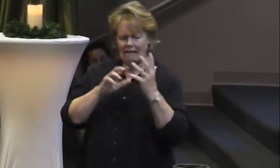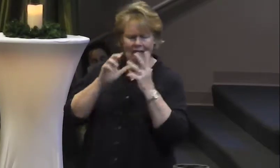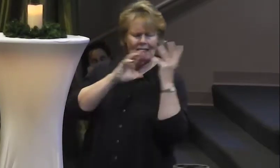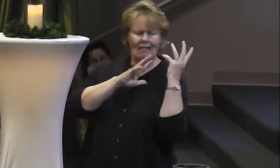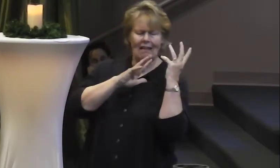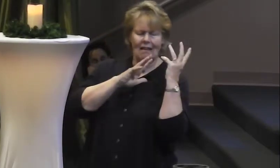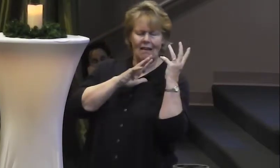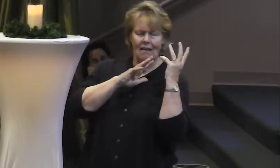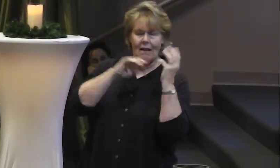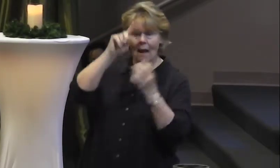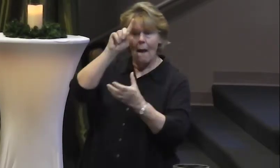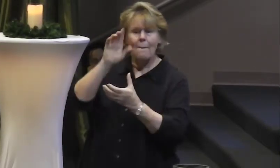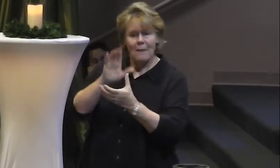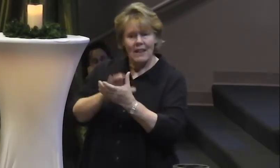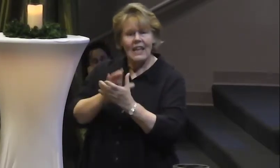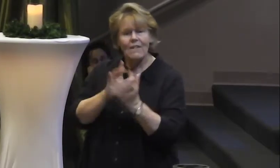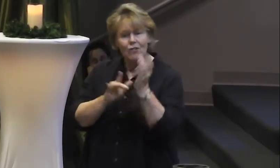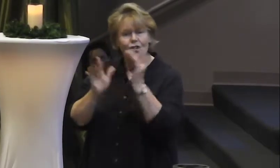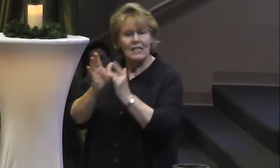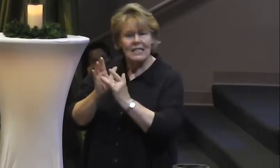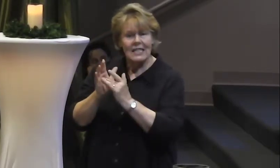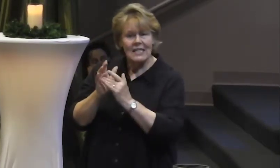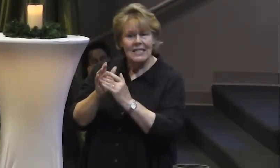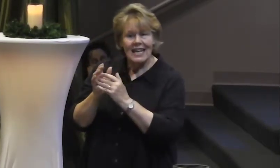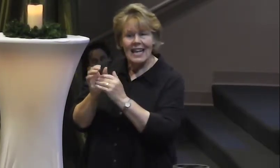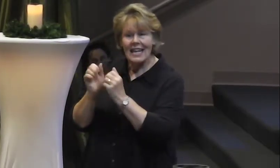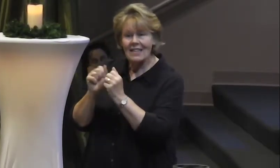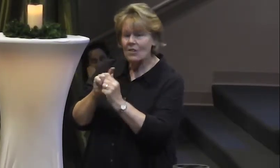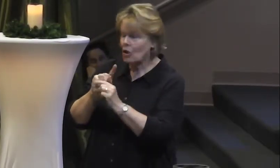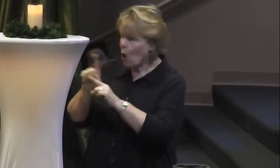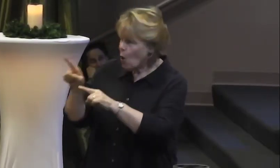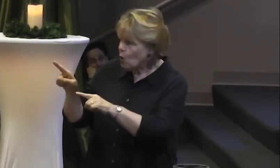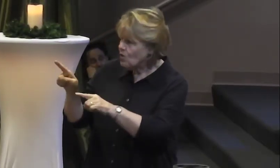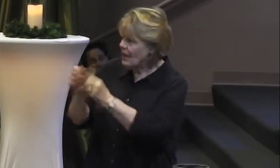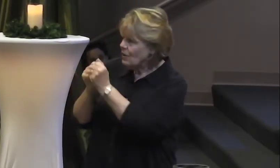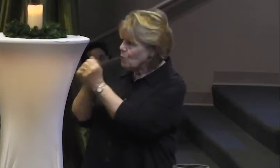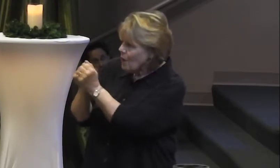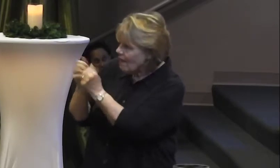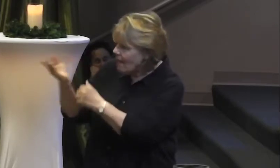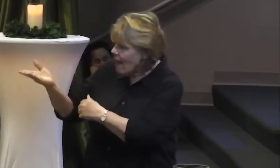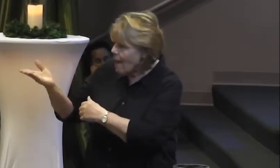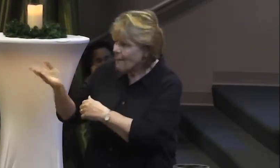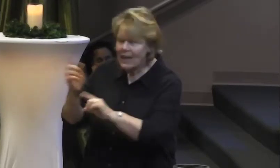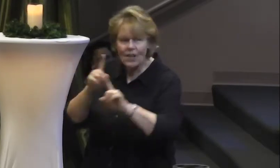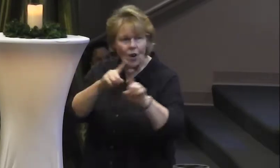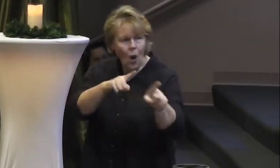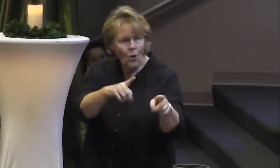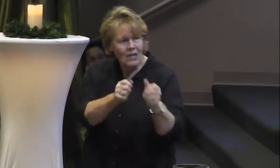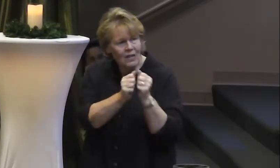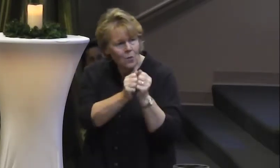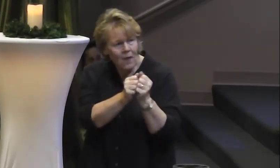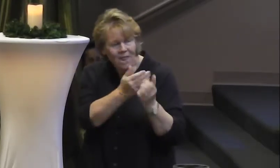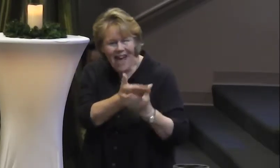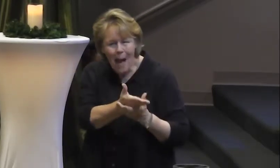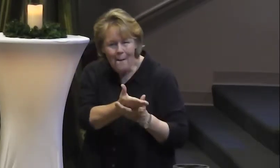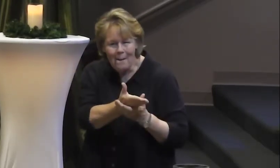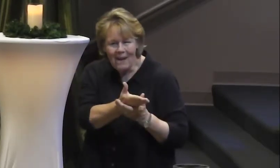there? He goes there. And I think in various ways he says, would you come with me